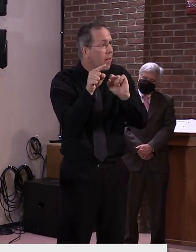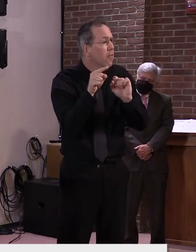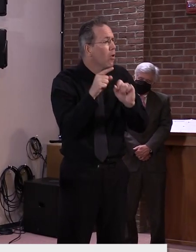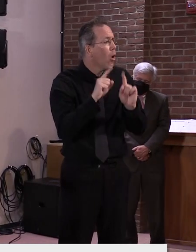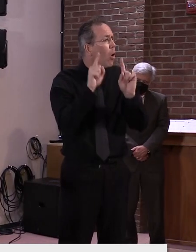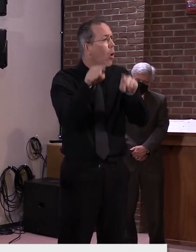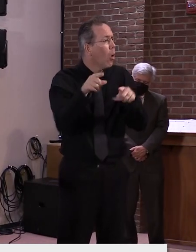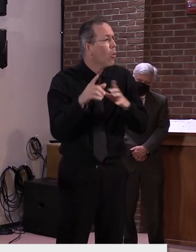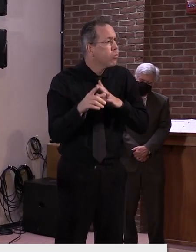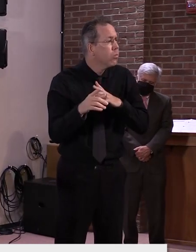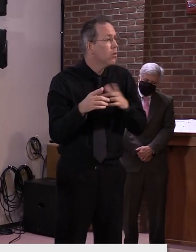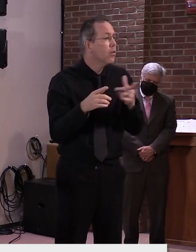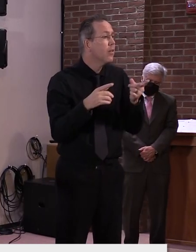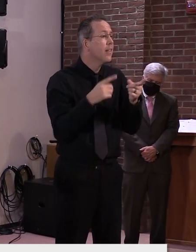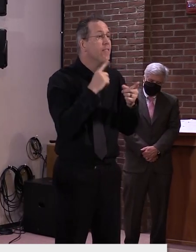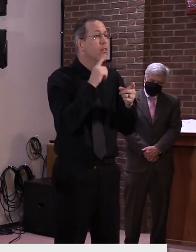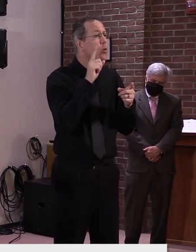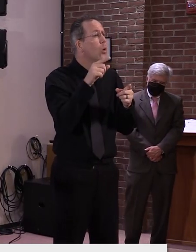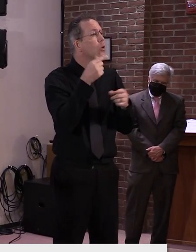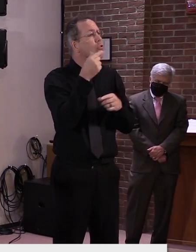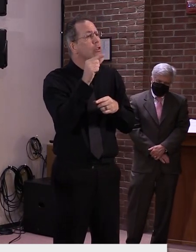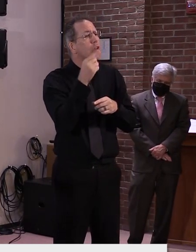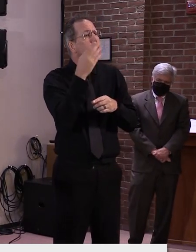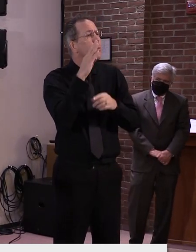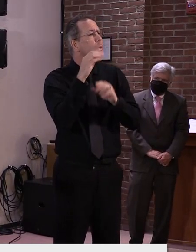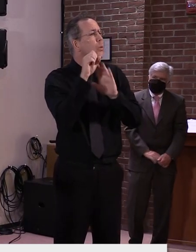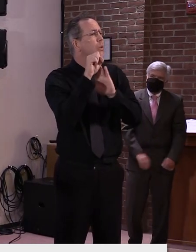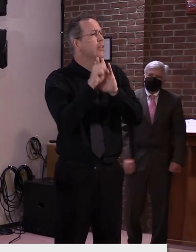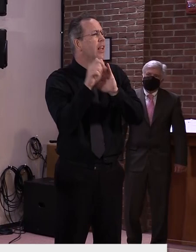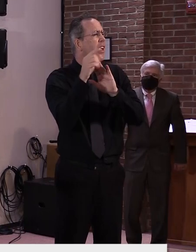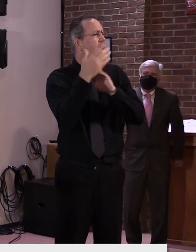green on our map, that's okay.